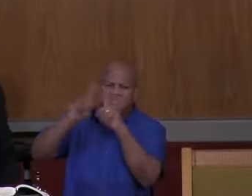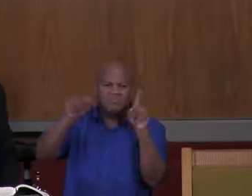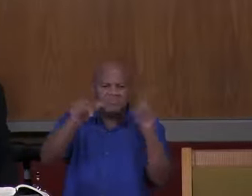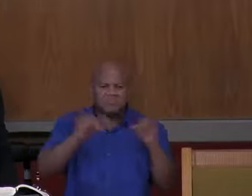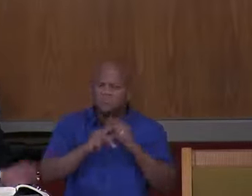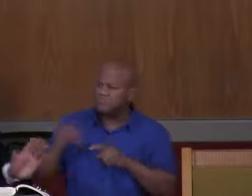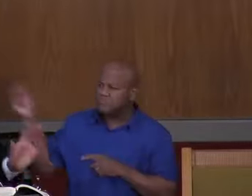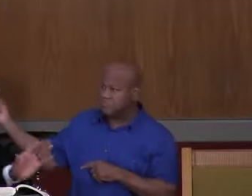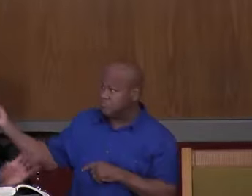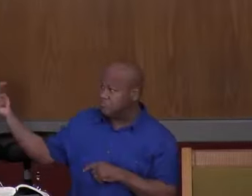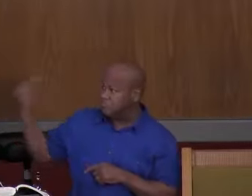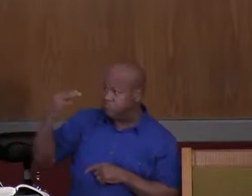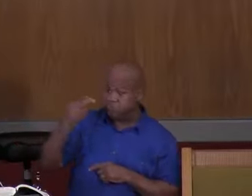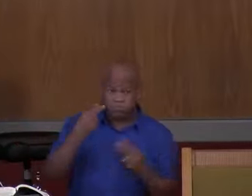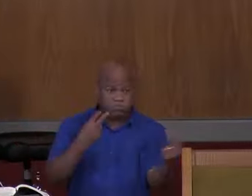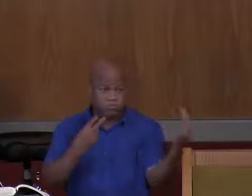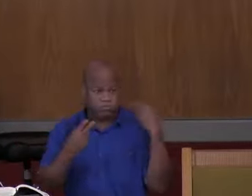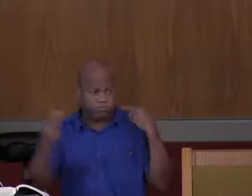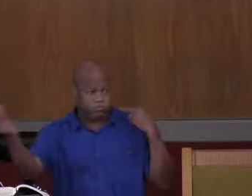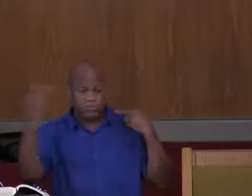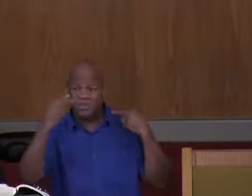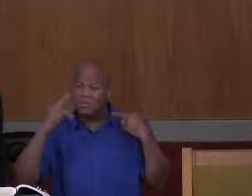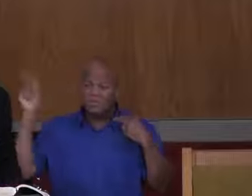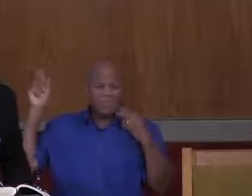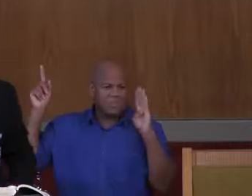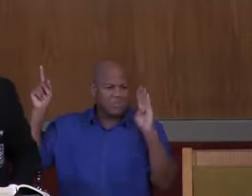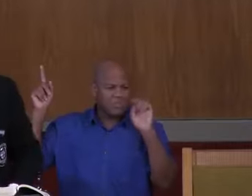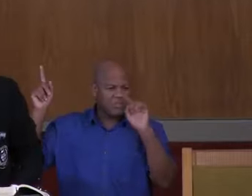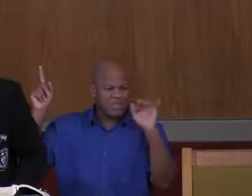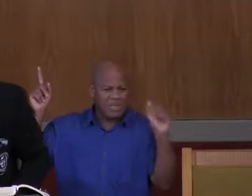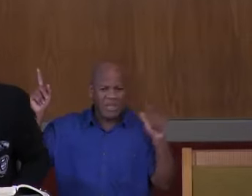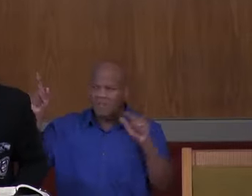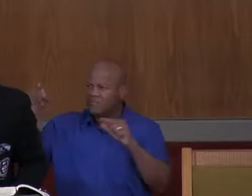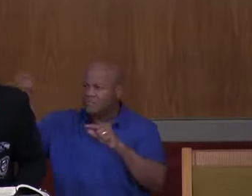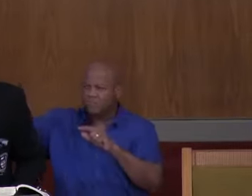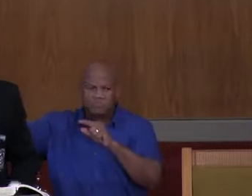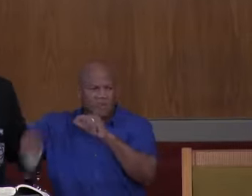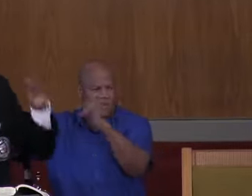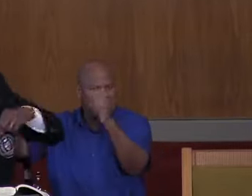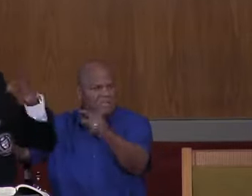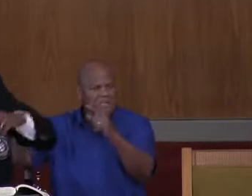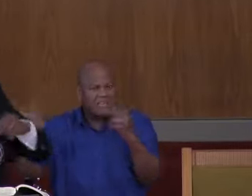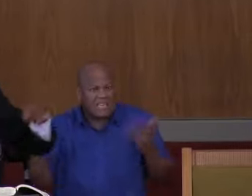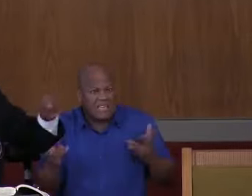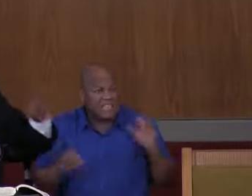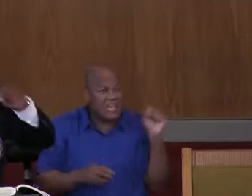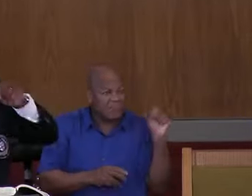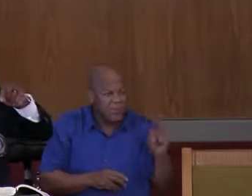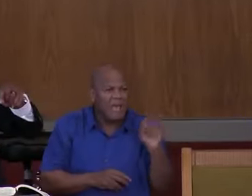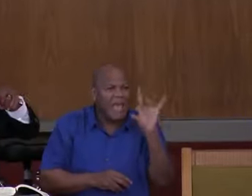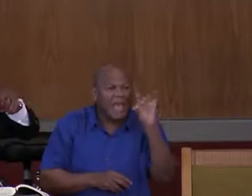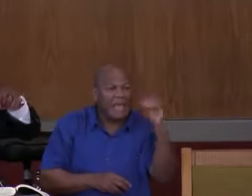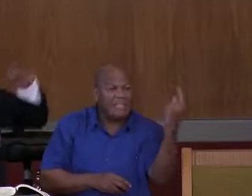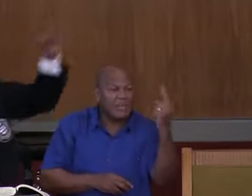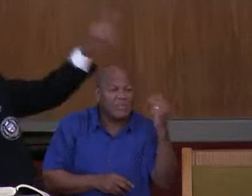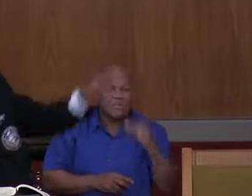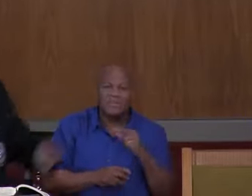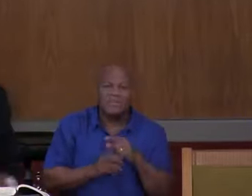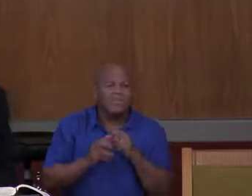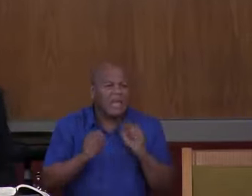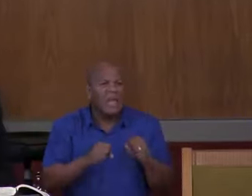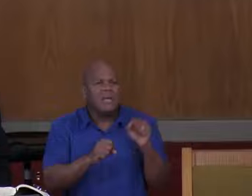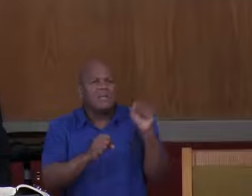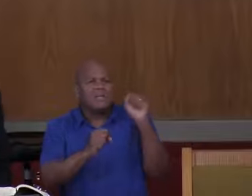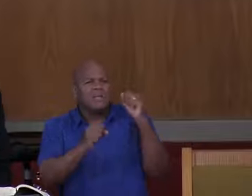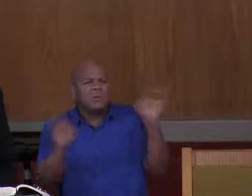you're watching us. This is why we live in Seattle. It's crystal clear today. It's supposed to be 80-something degrees. And in Seattle, you can see the Olympics and the